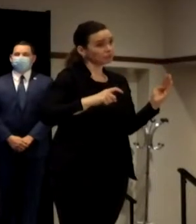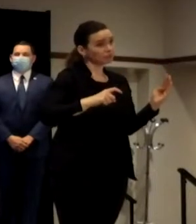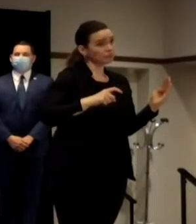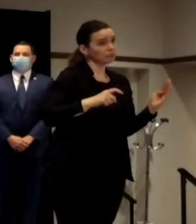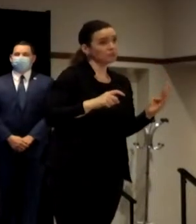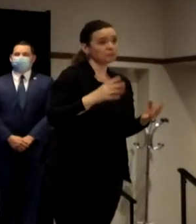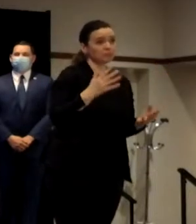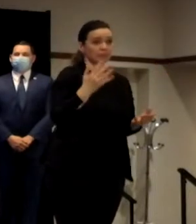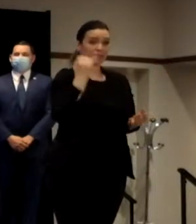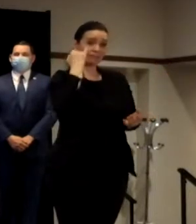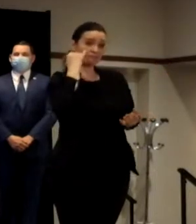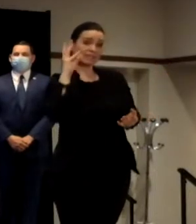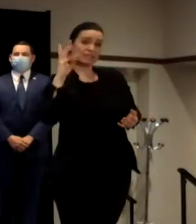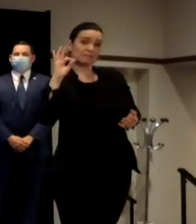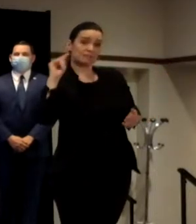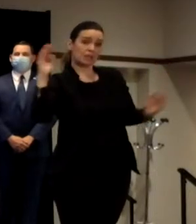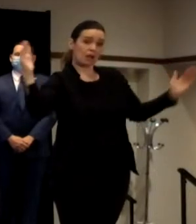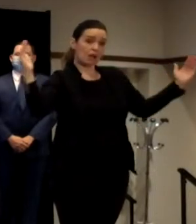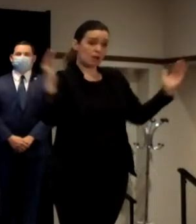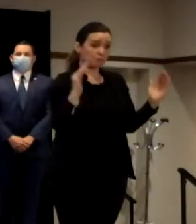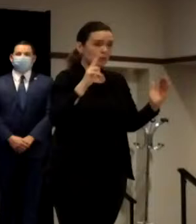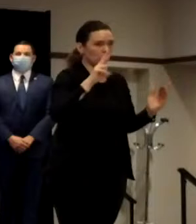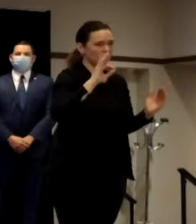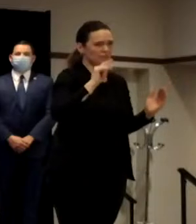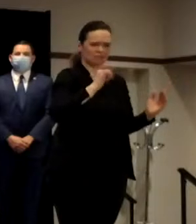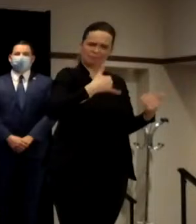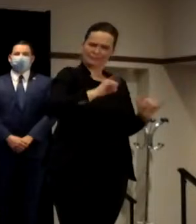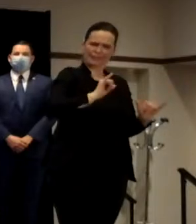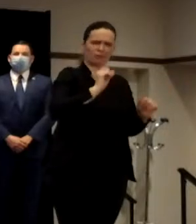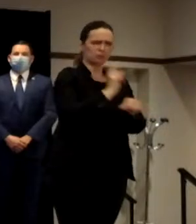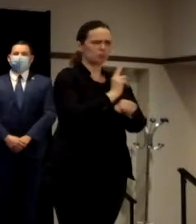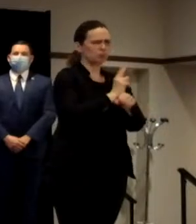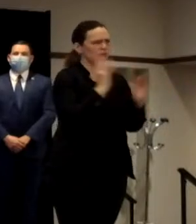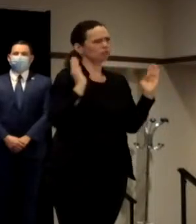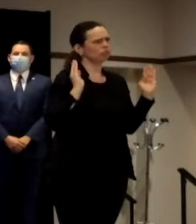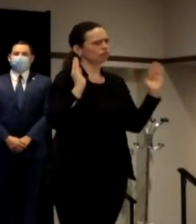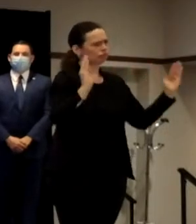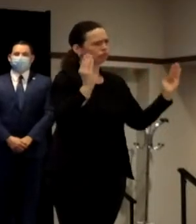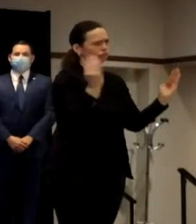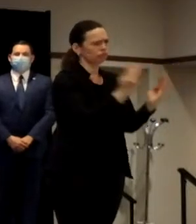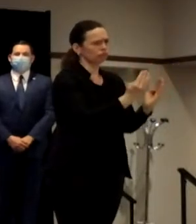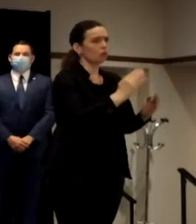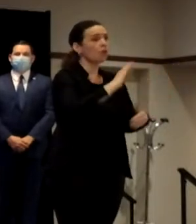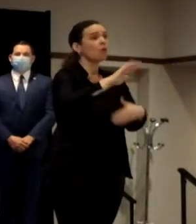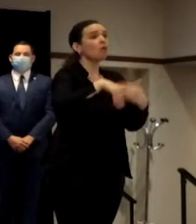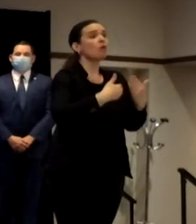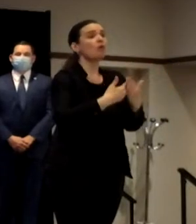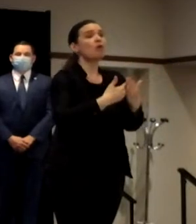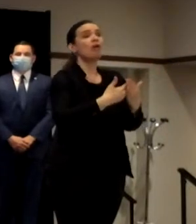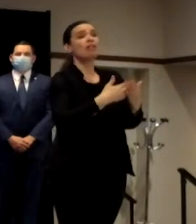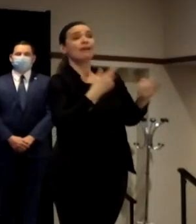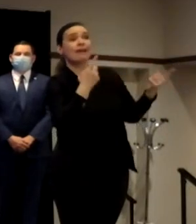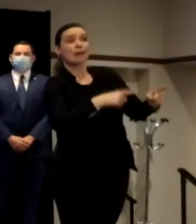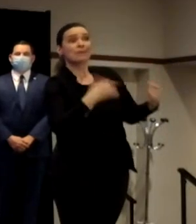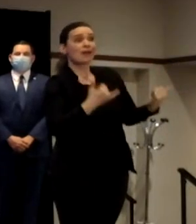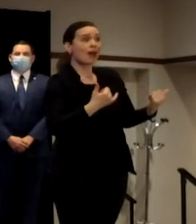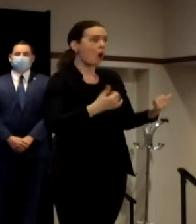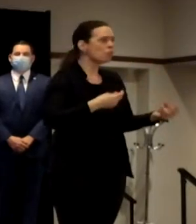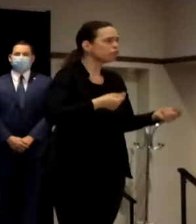the, everything shouldn't be done at the same time. And we'll see how the data is, then we'll go from next step at that time.